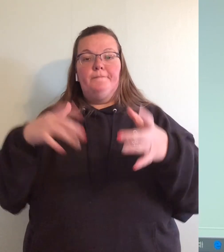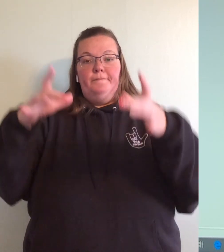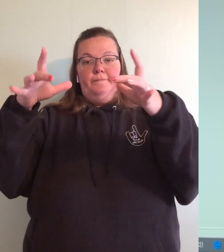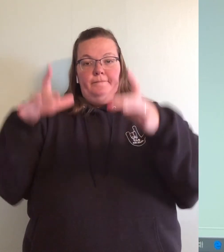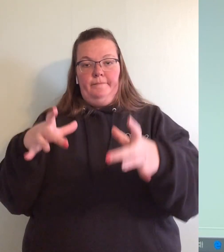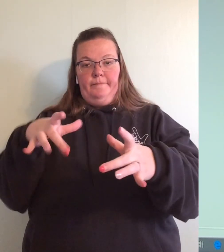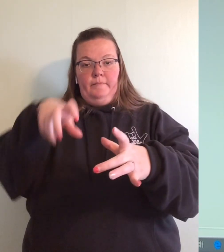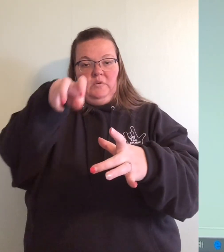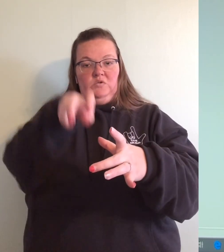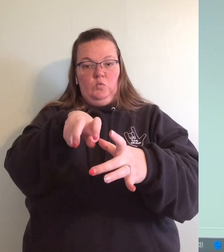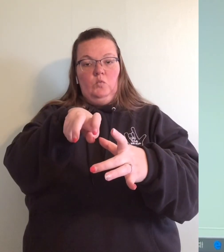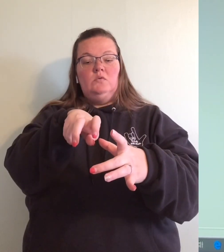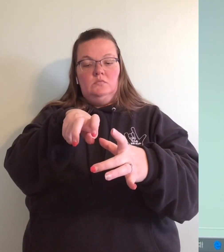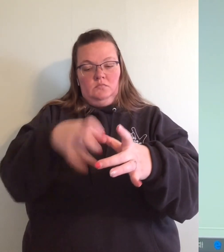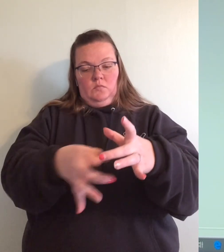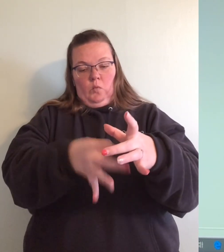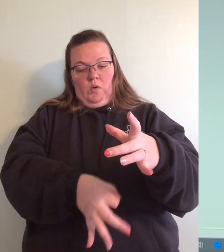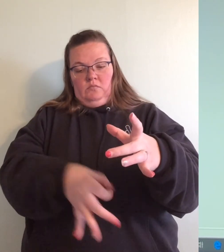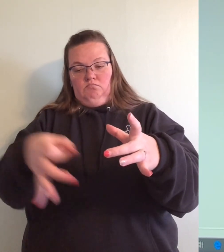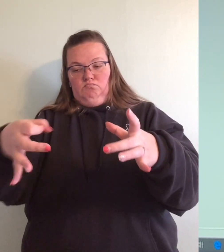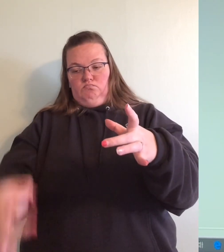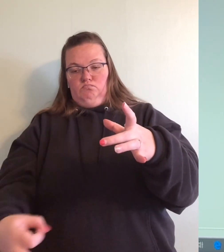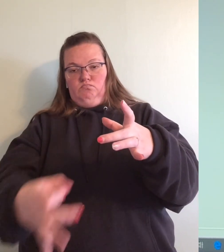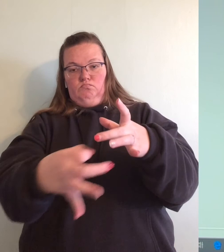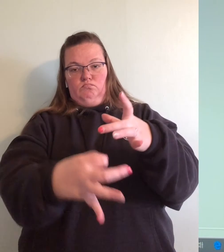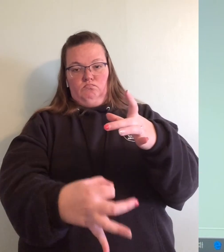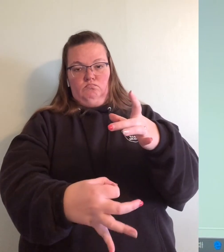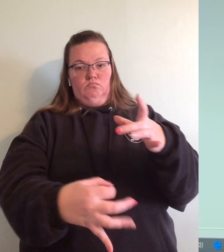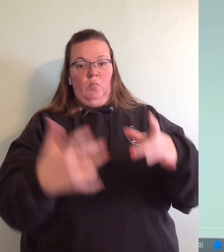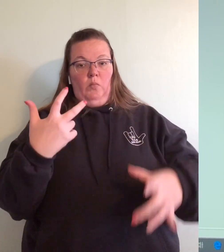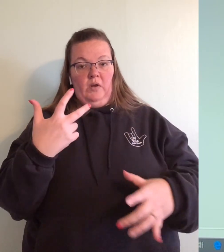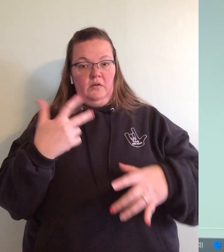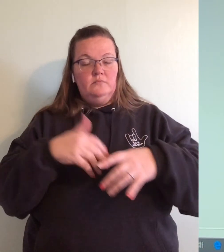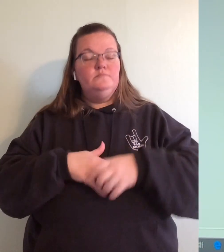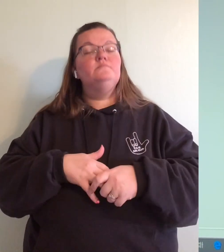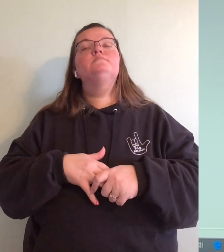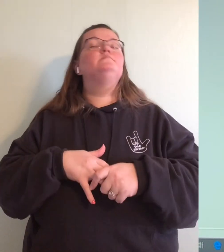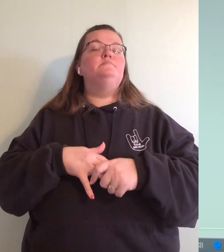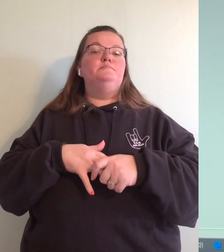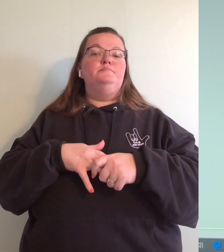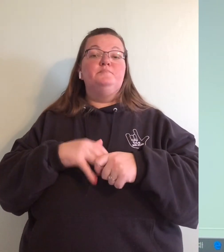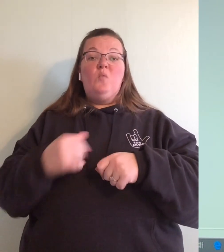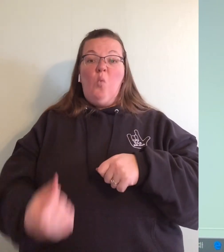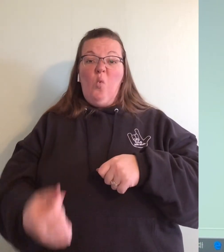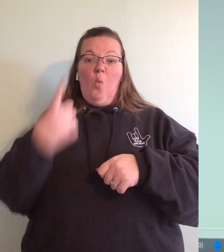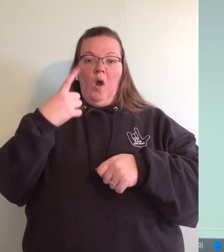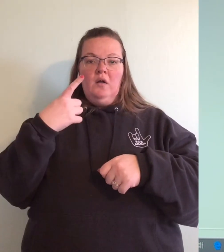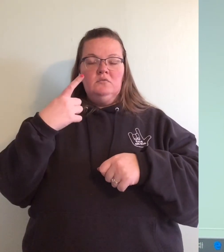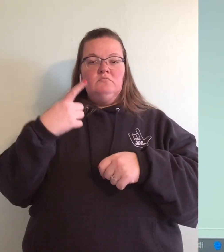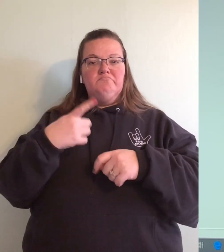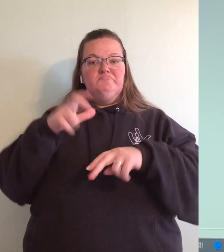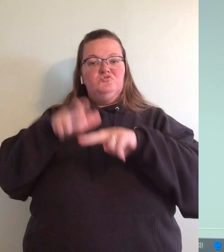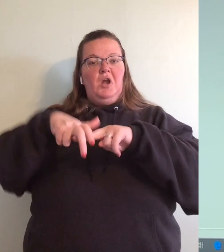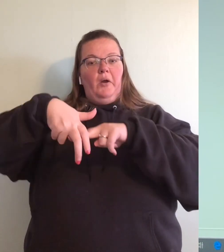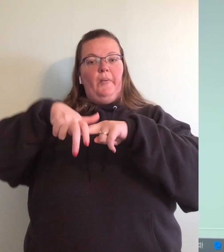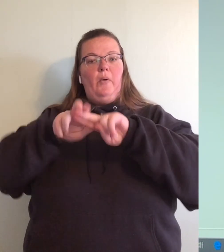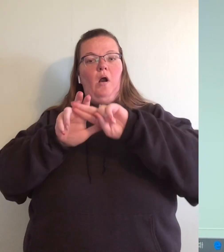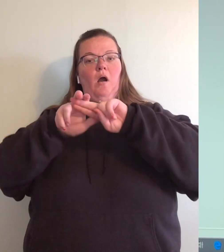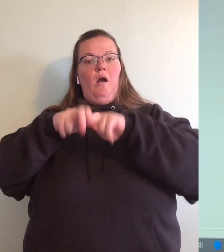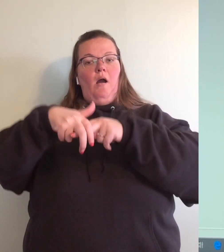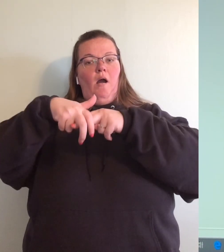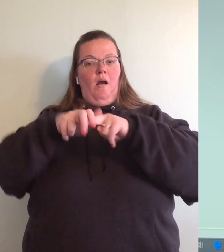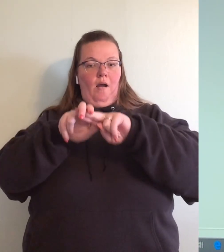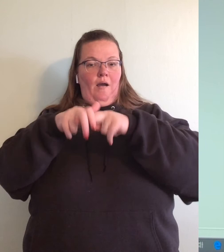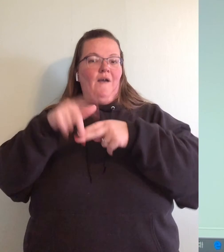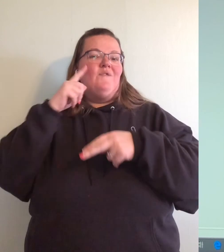Beaver's own special rocking chair beside the fire, and preparing to enjoy themselves. There was a jug of